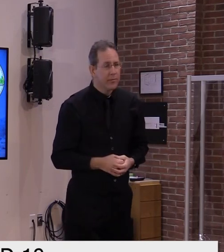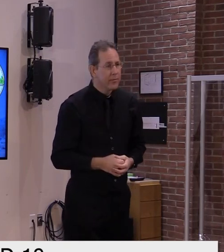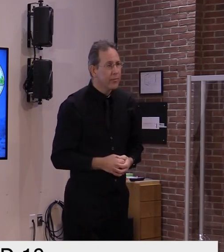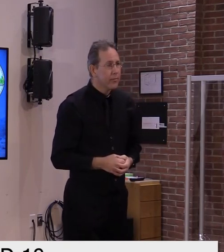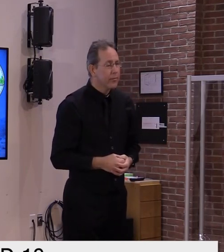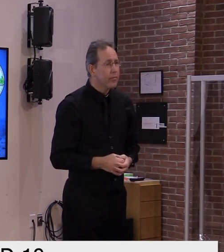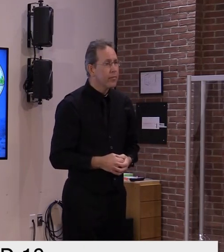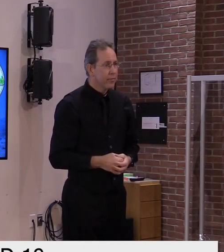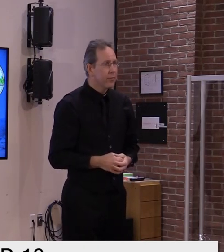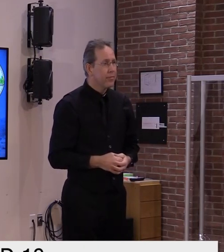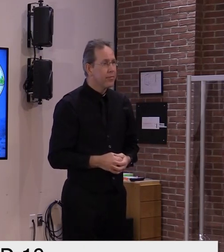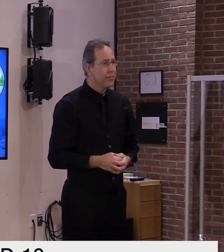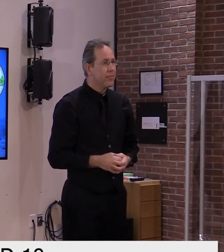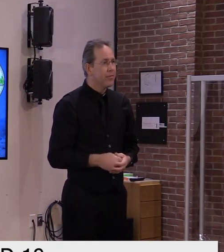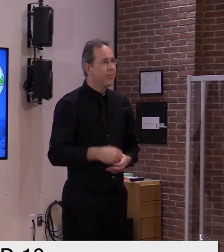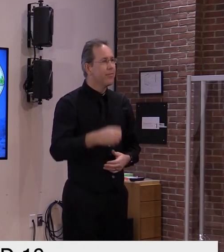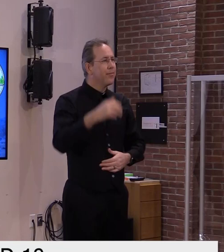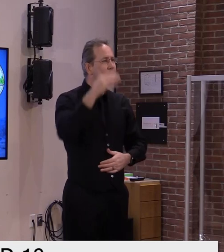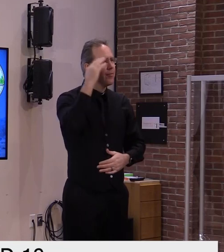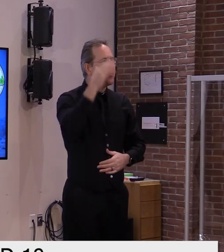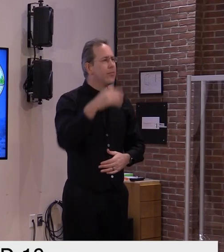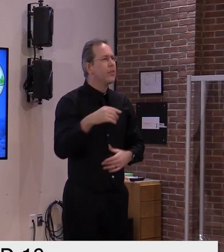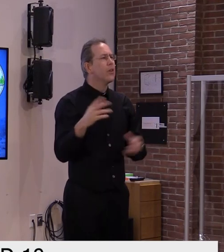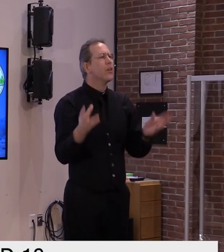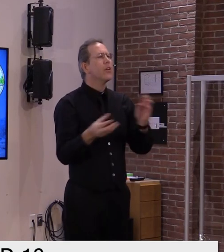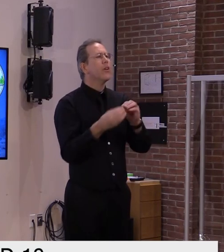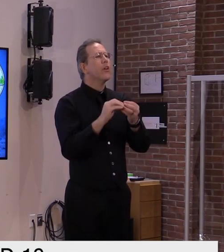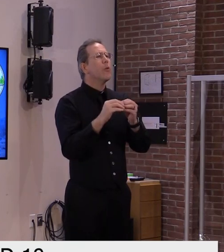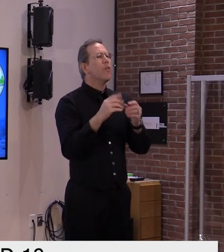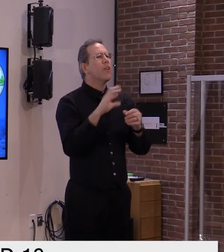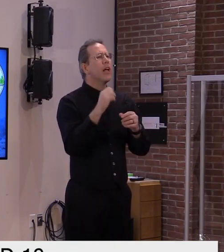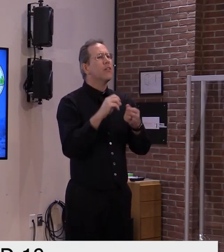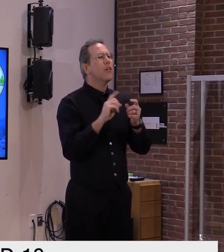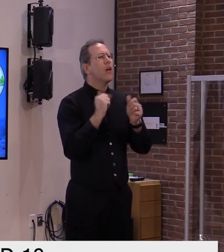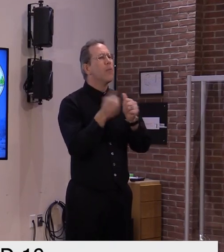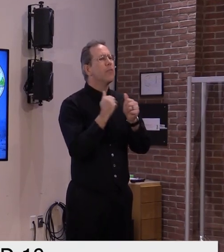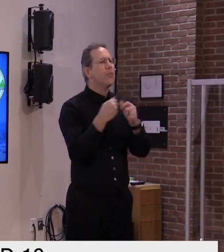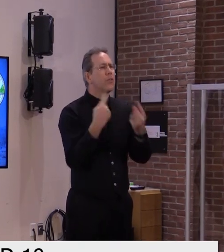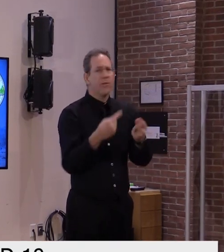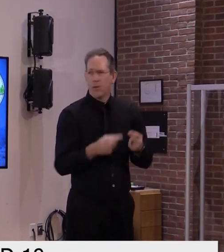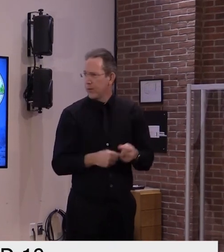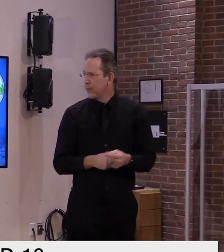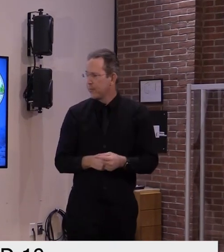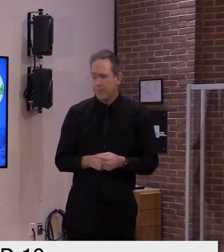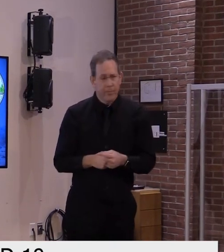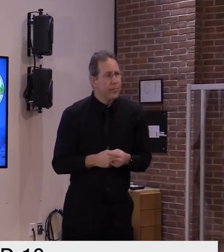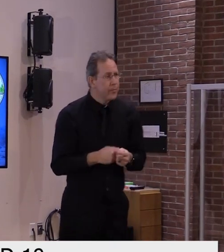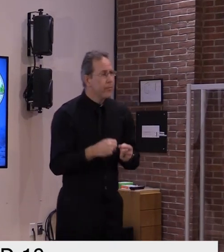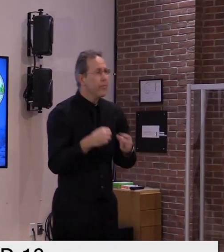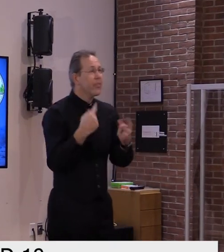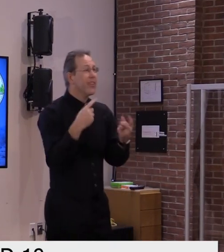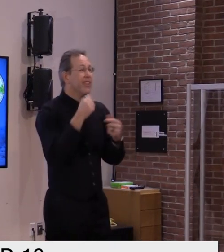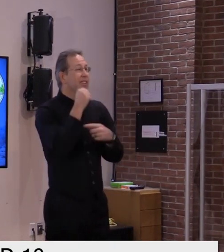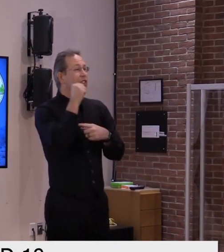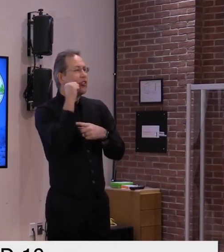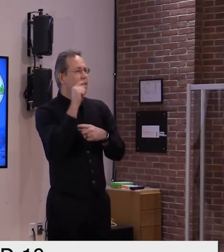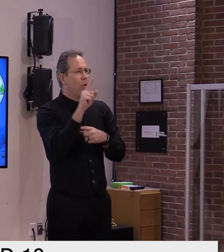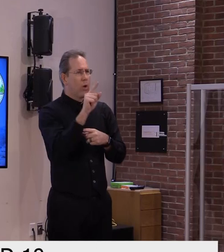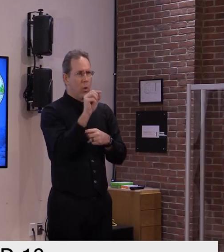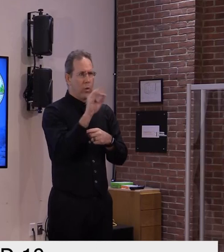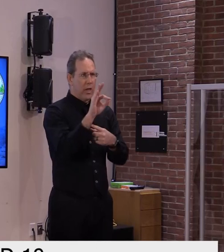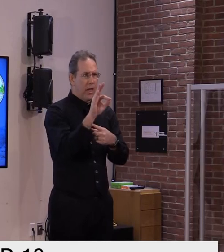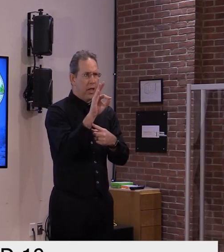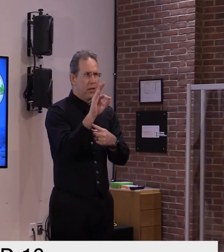I'll start with our case update this morning. While yesterday we reported 109 cases, today we're